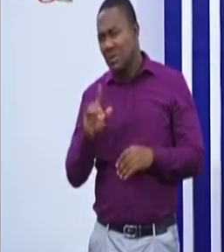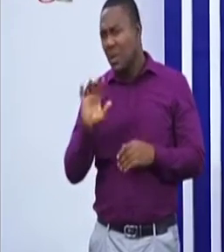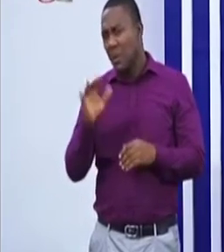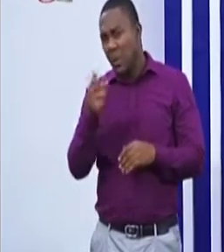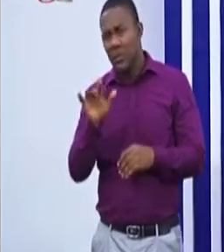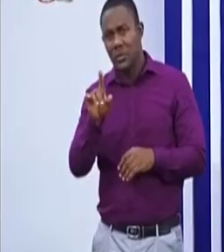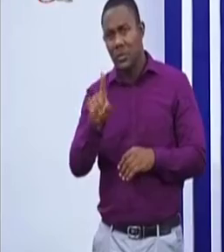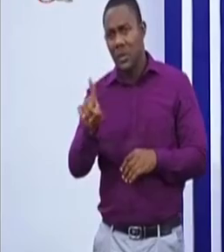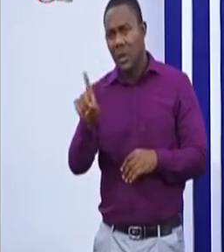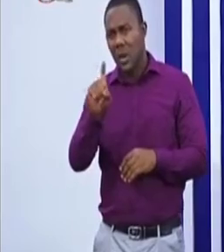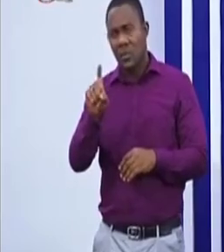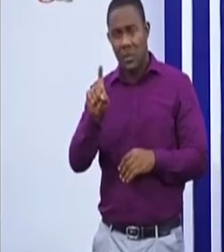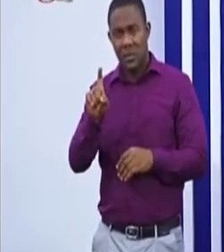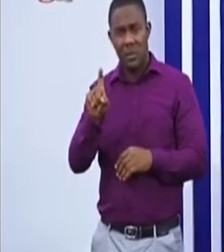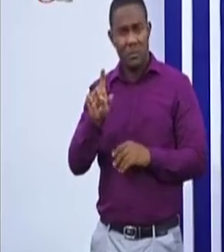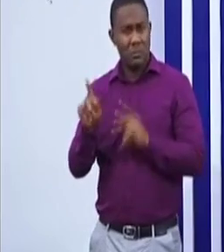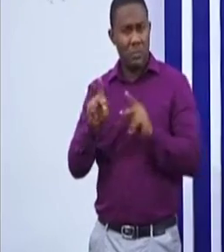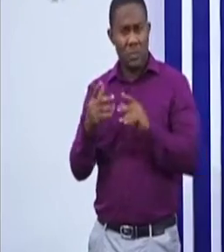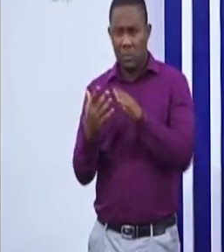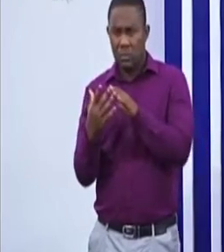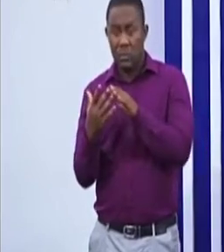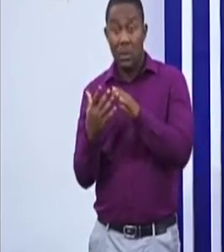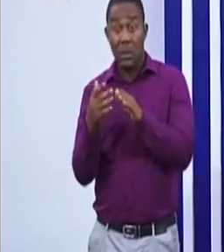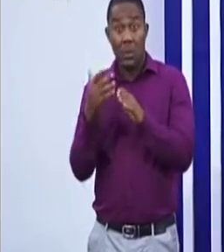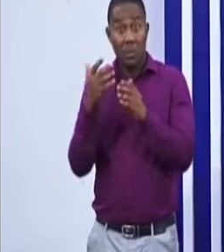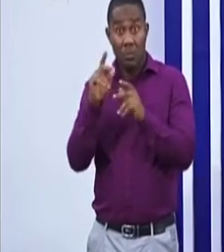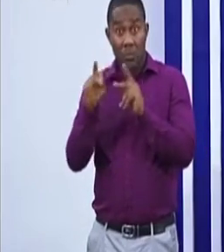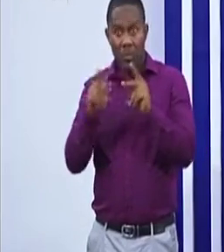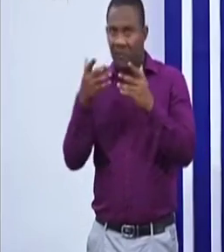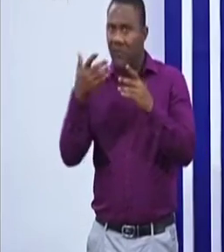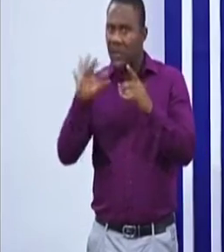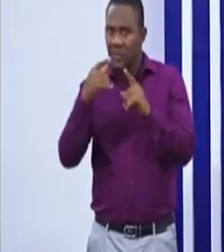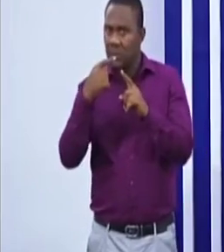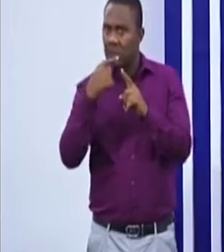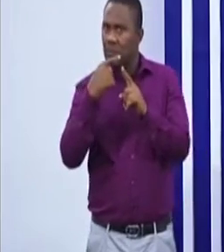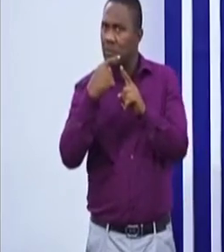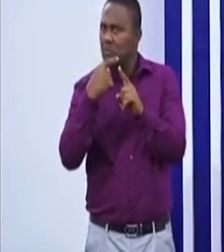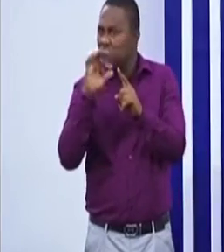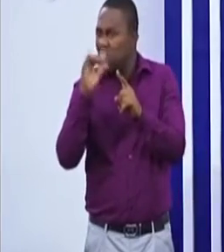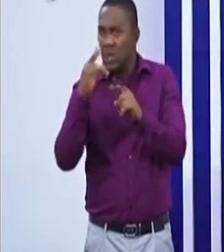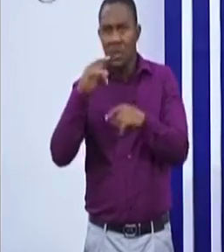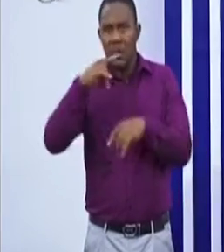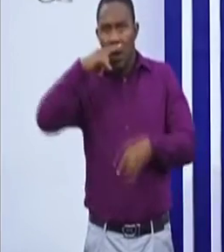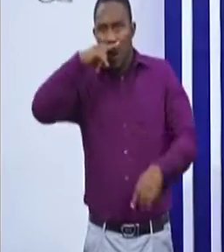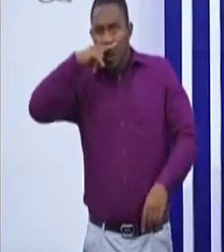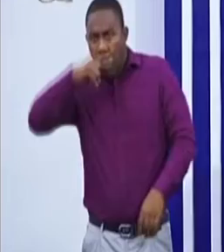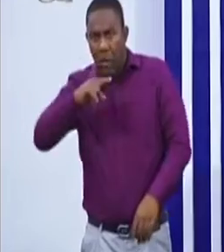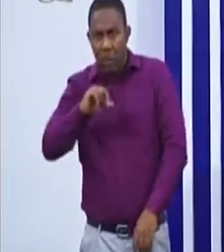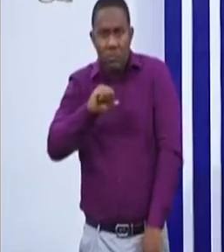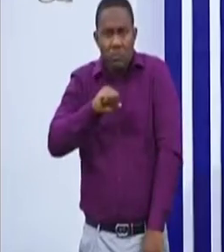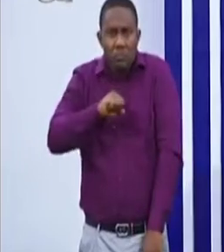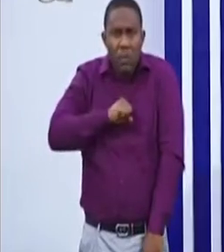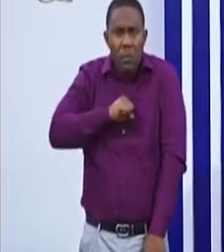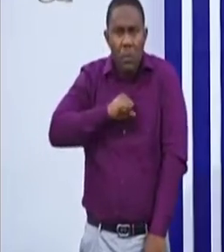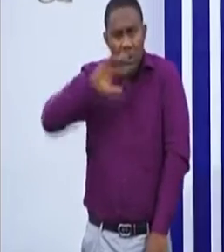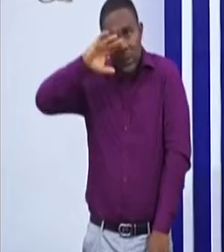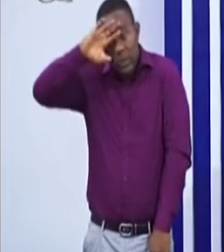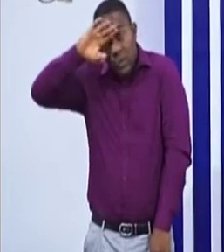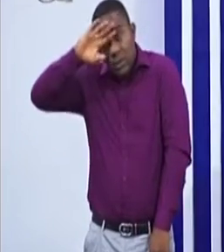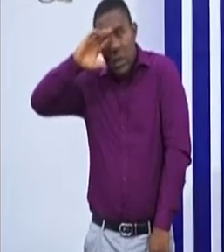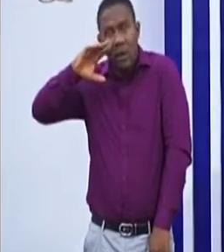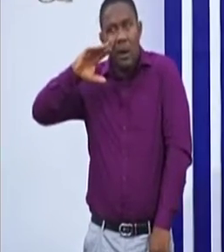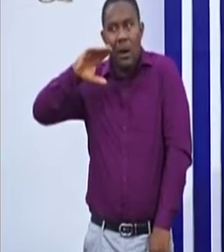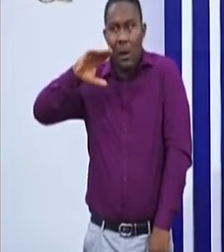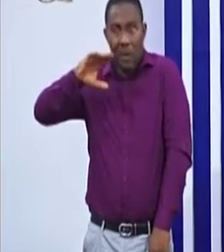100 of those have reported symptoms which are likely to be corona-related. So we'll pass on